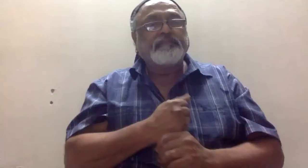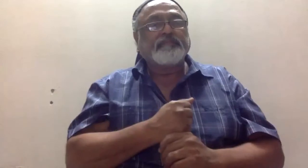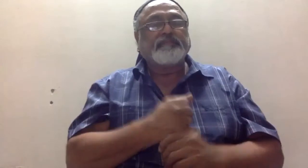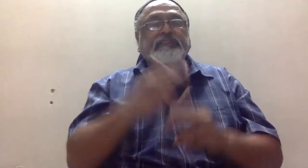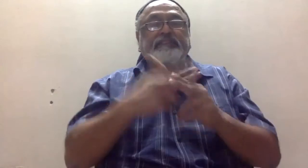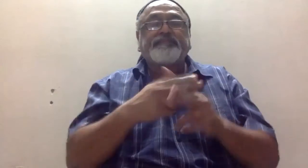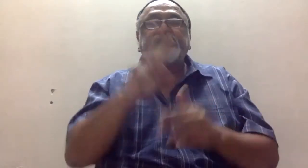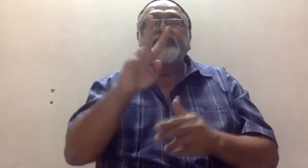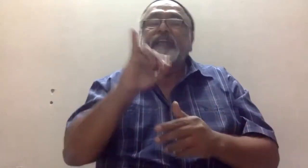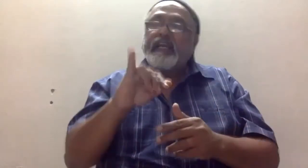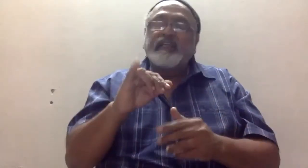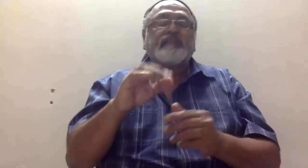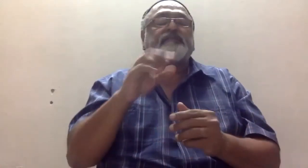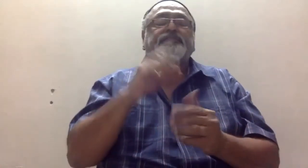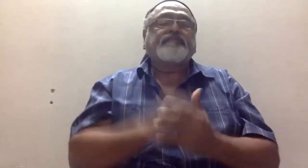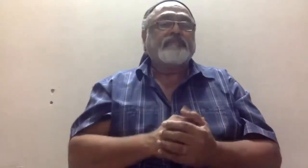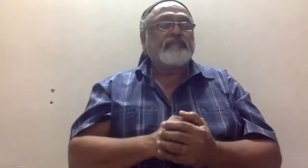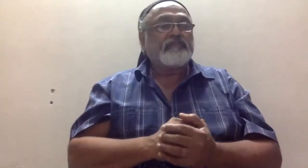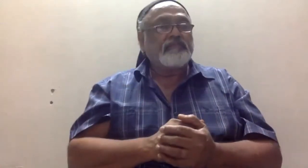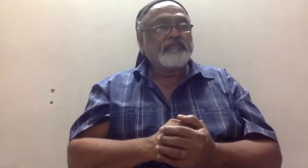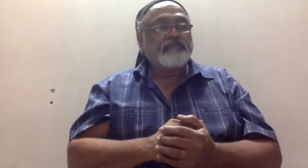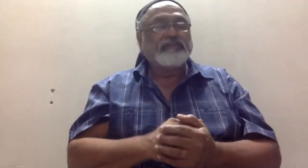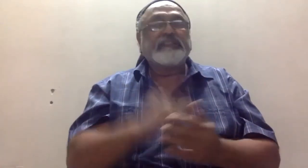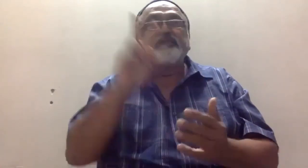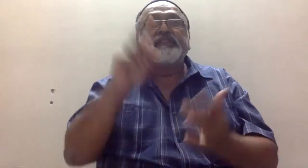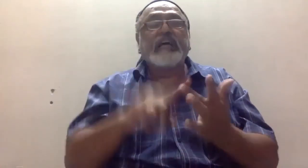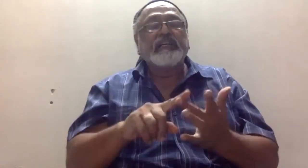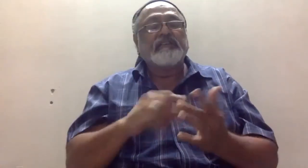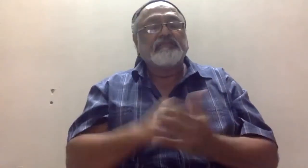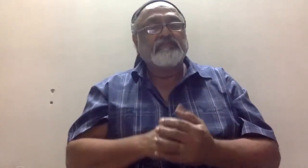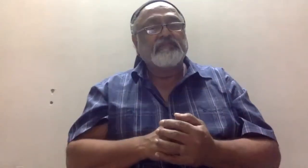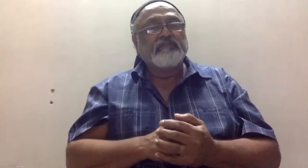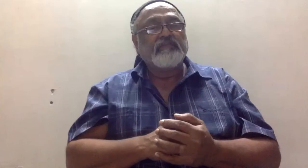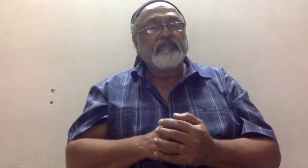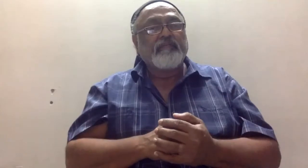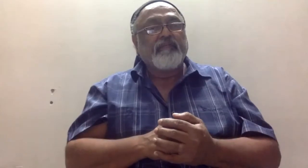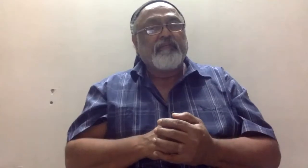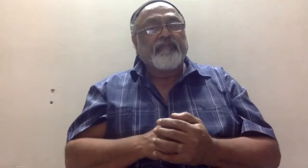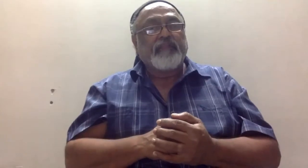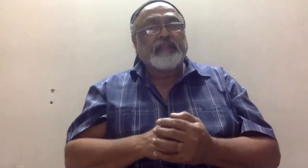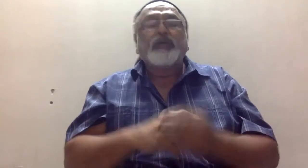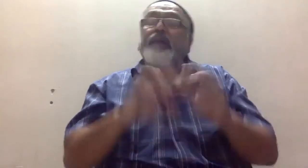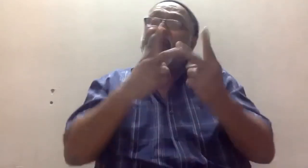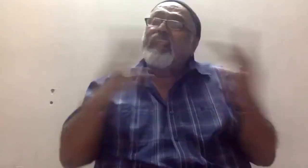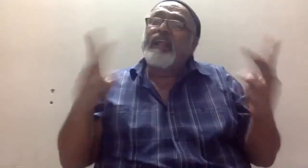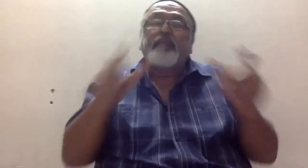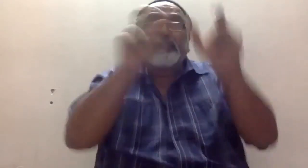okay. So it's again very individualistic, very individual, but the